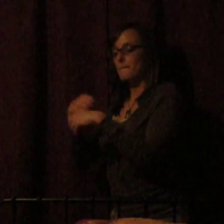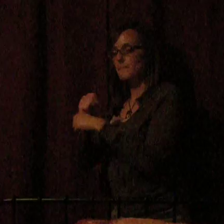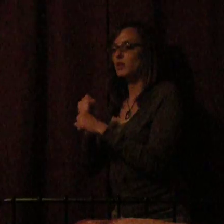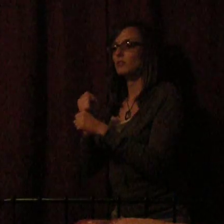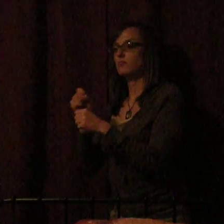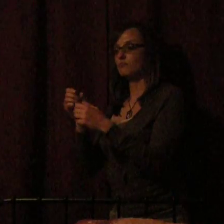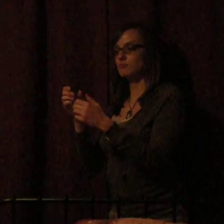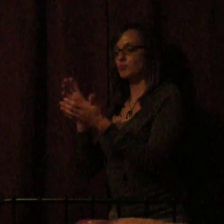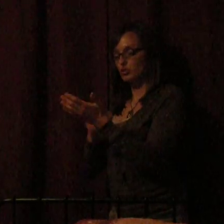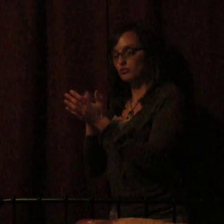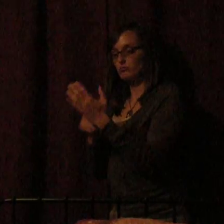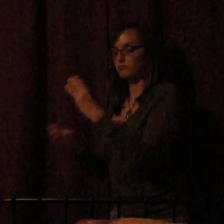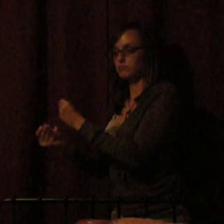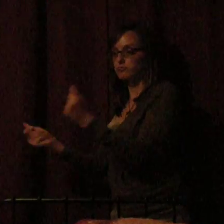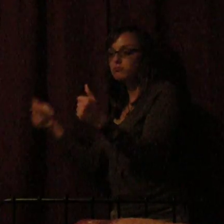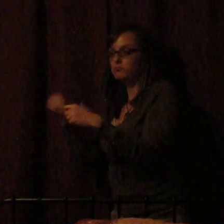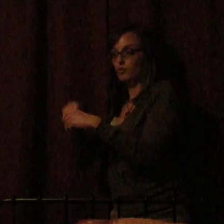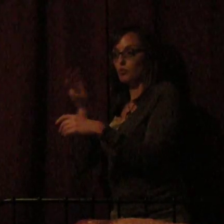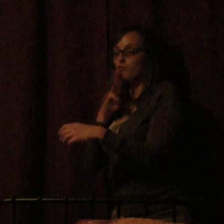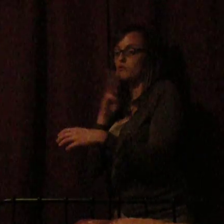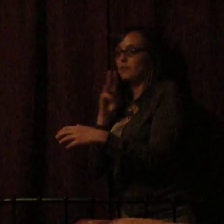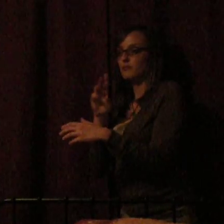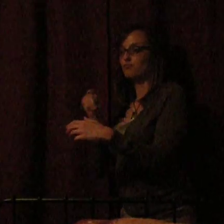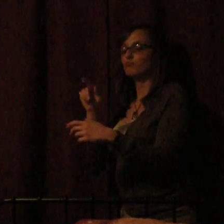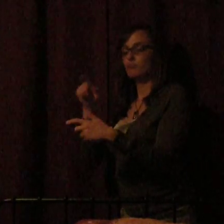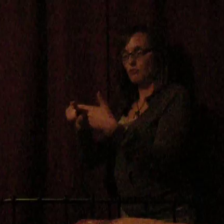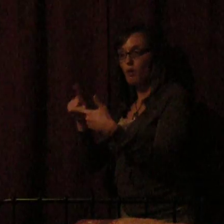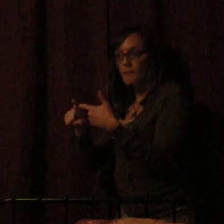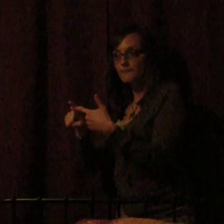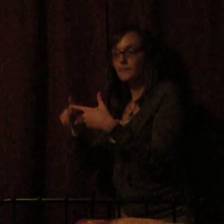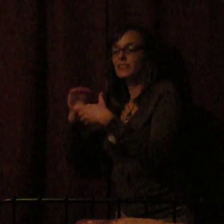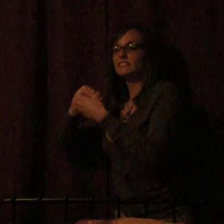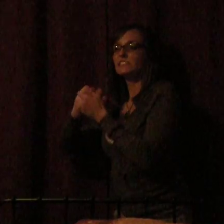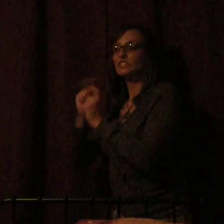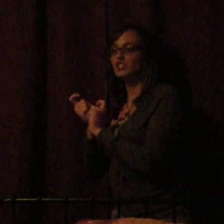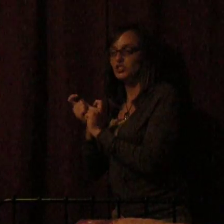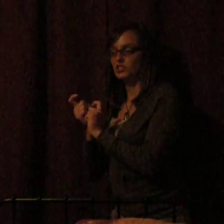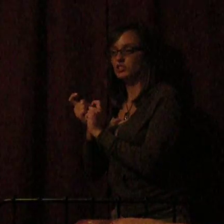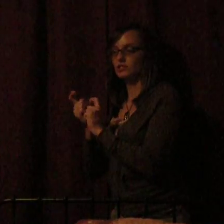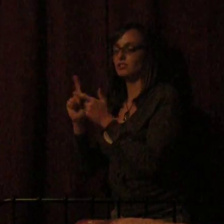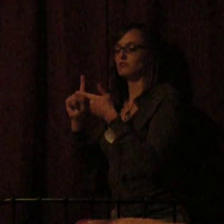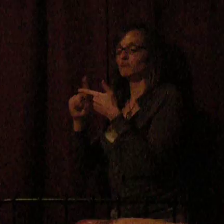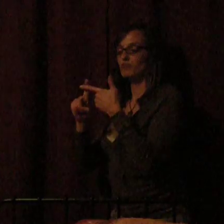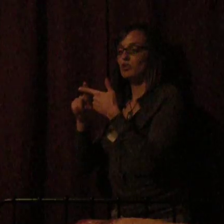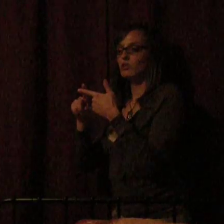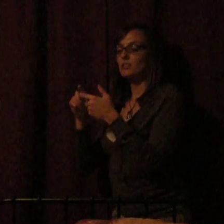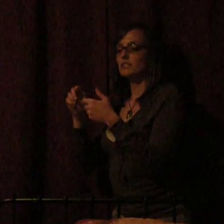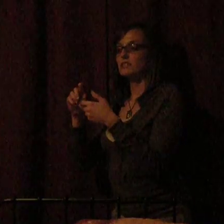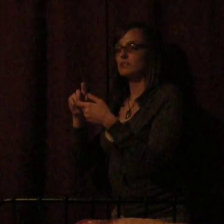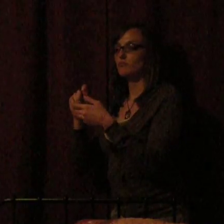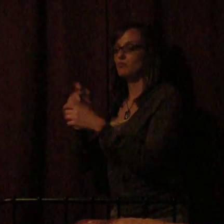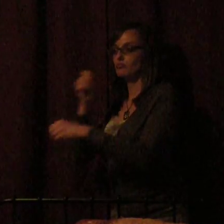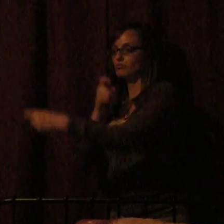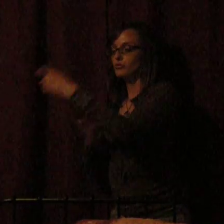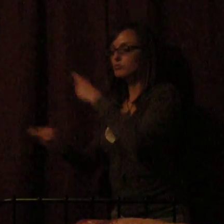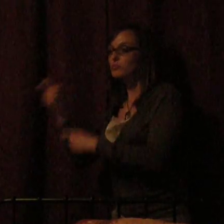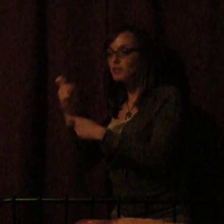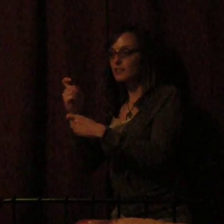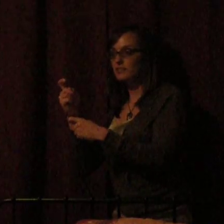water soluble. And it's quite simple, really. We replaced the normal ions with magnetic ions. Those